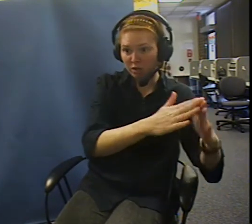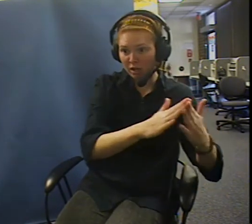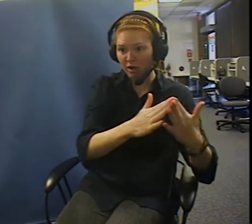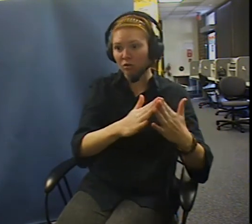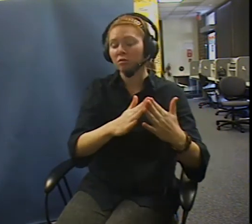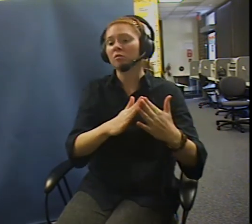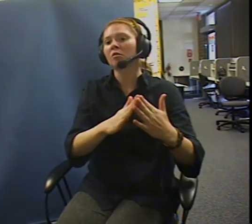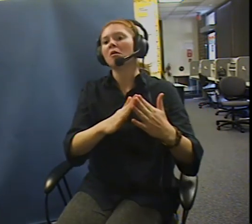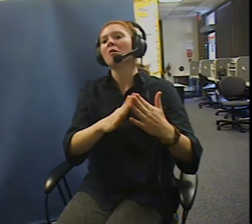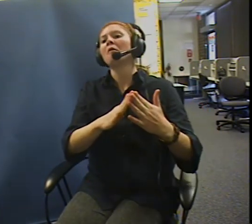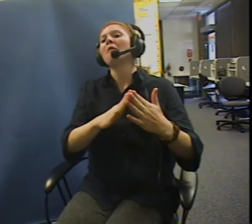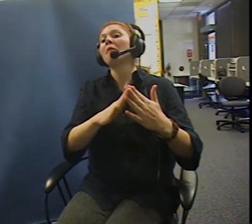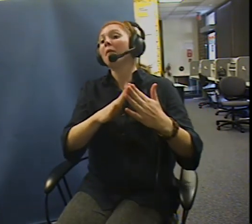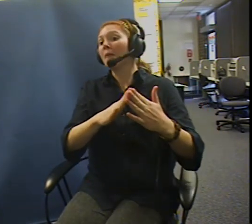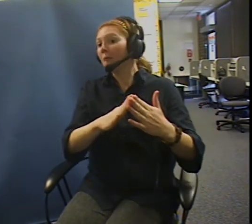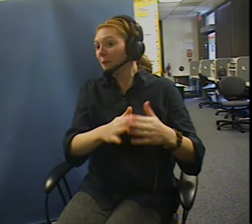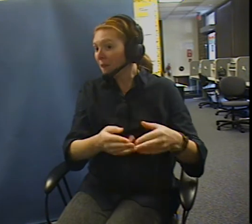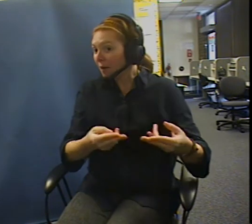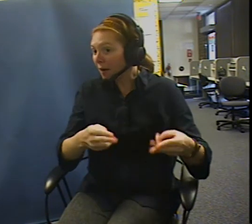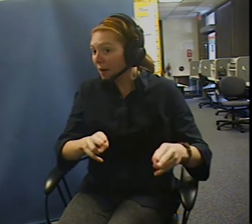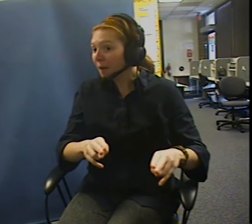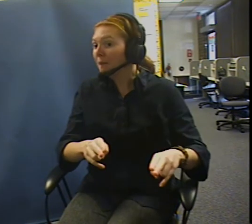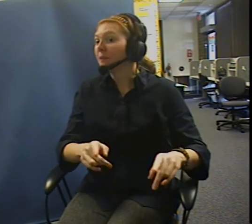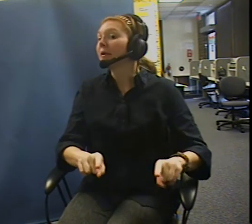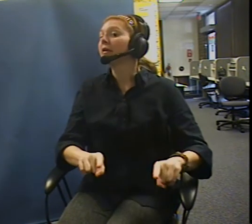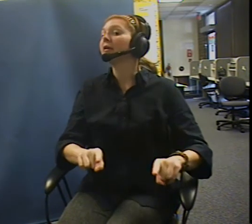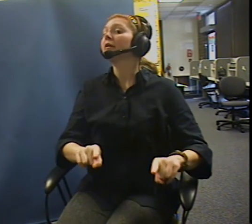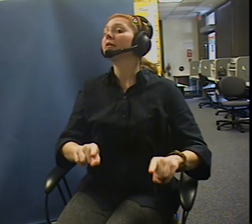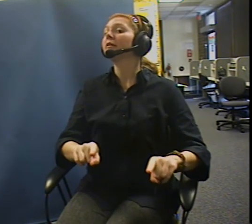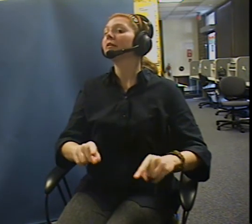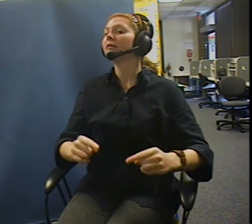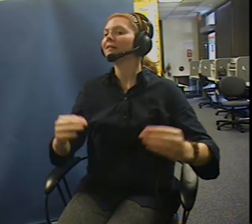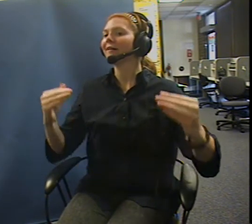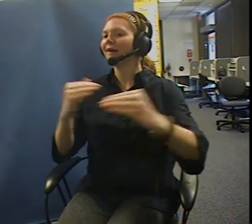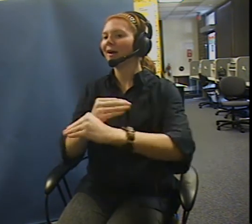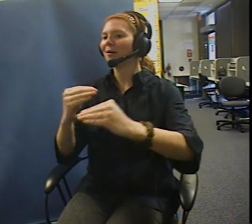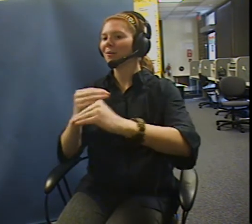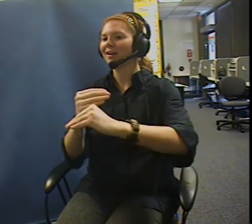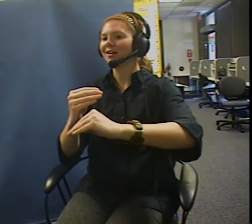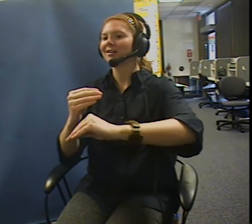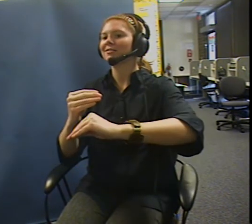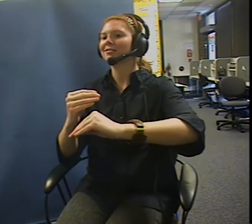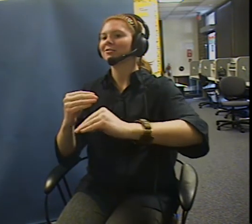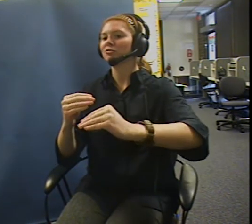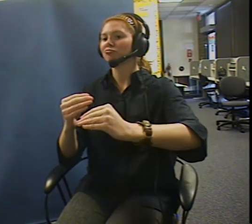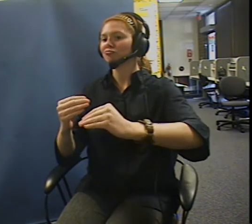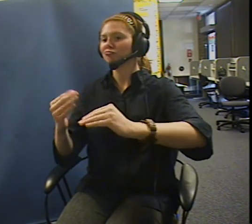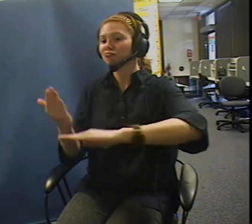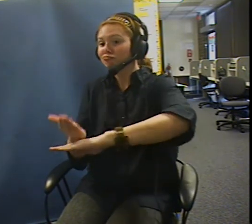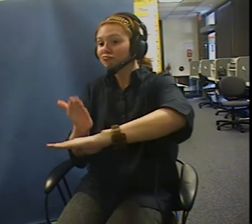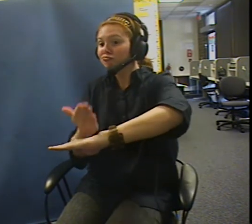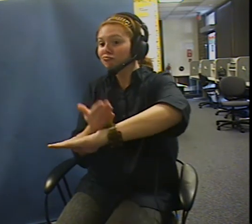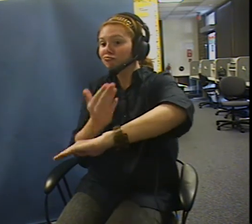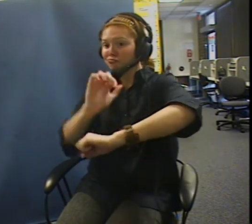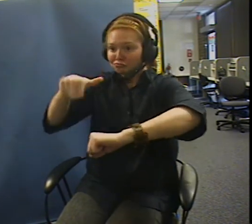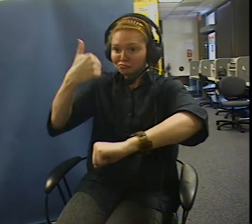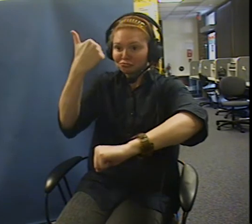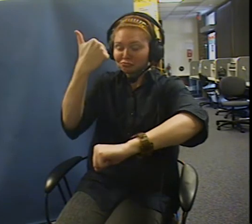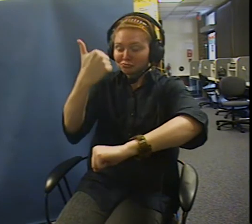But as the highway system expanded and the internal combustion engine improved, more and more goods are now shipped by